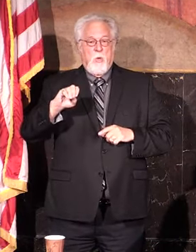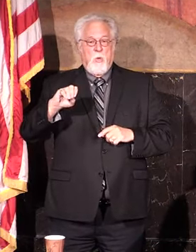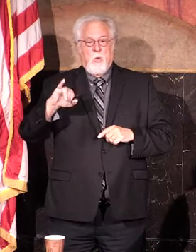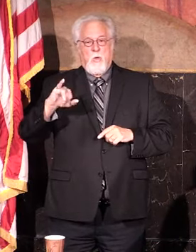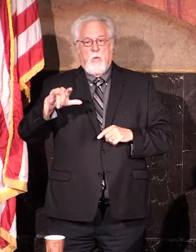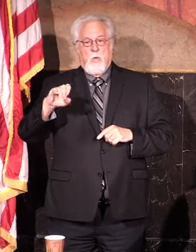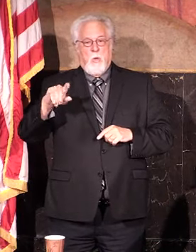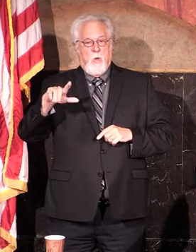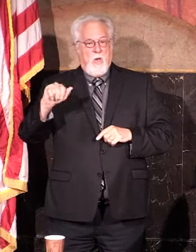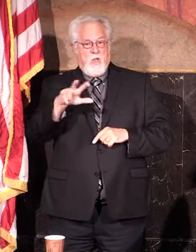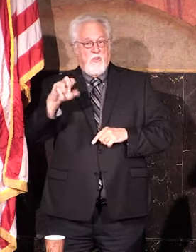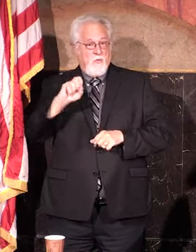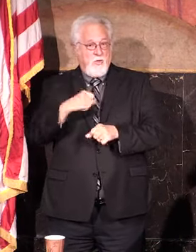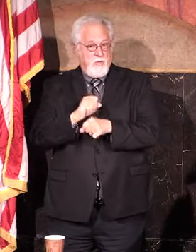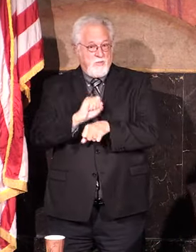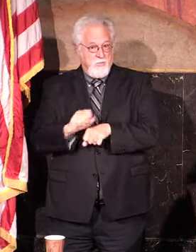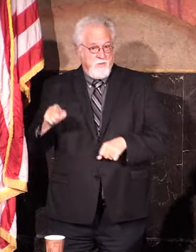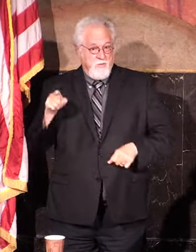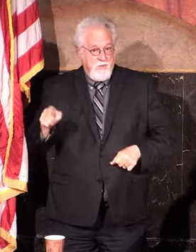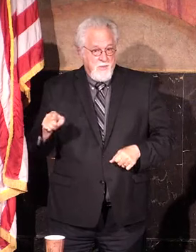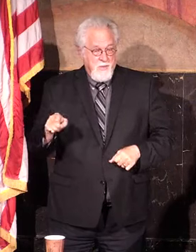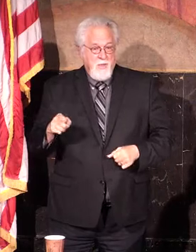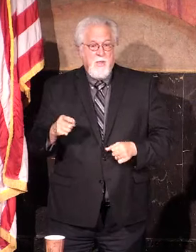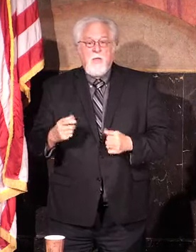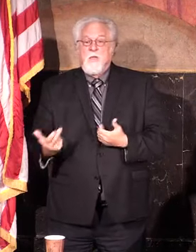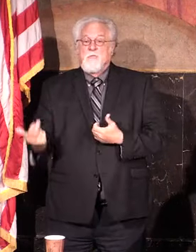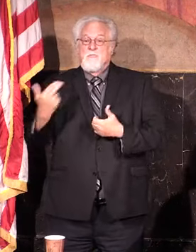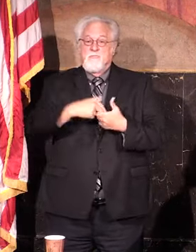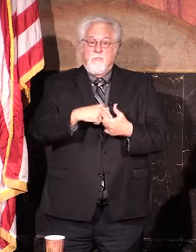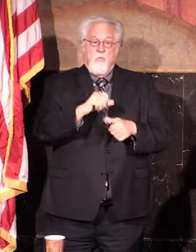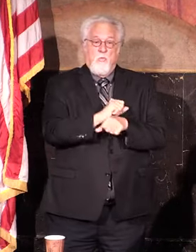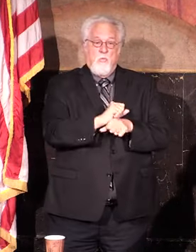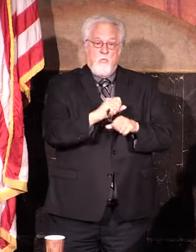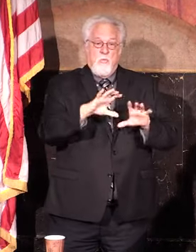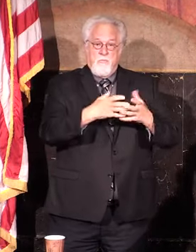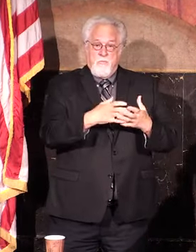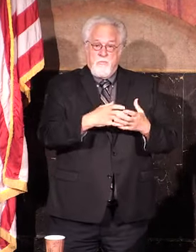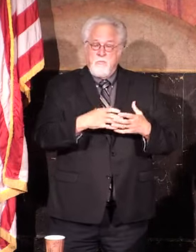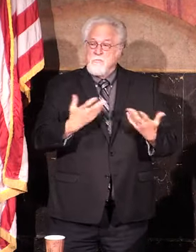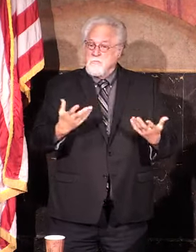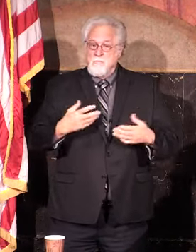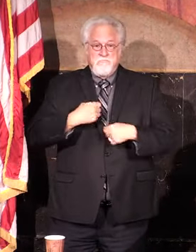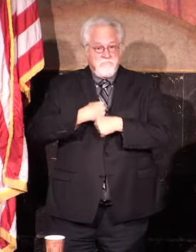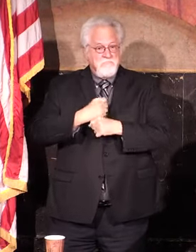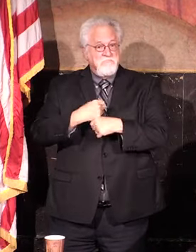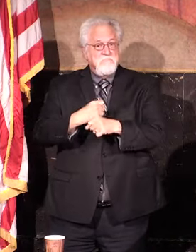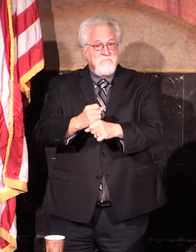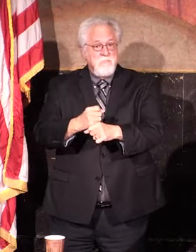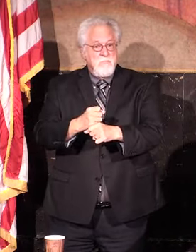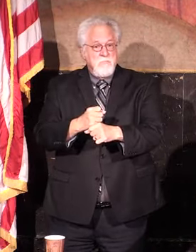over 30 years of work experience, rejoined the workforce, productive.